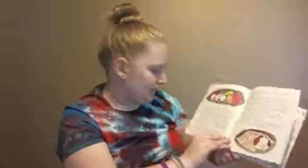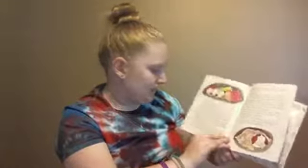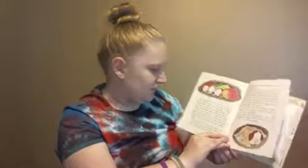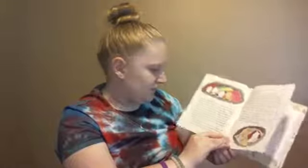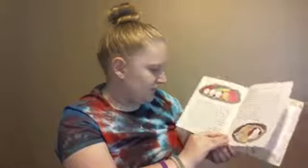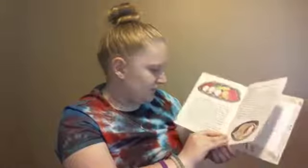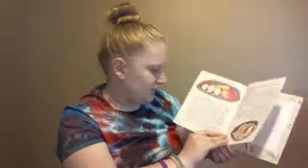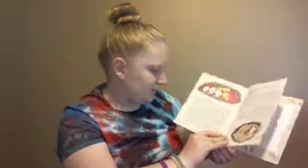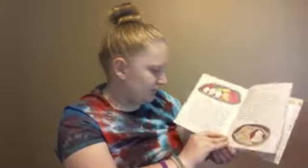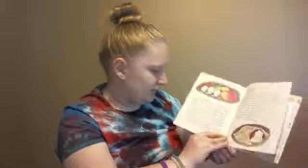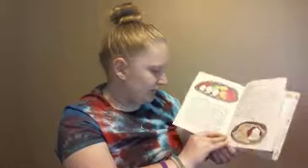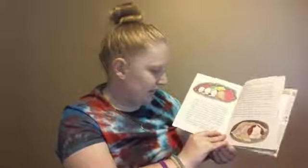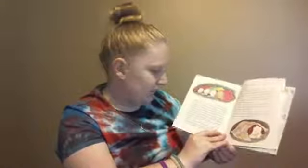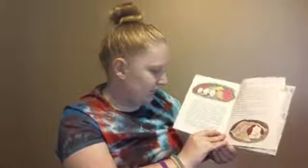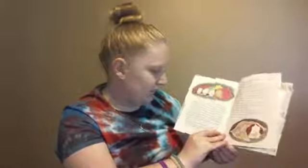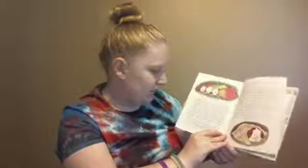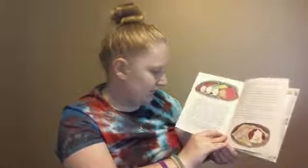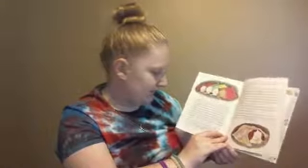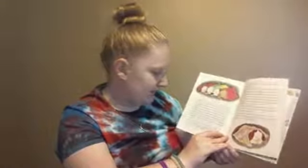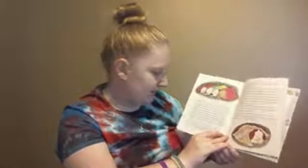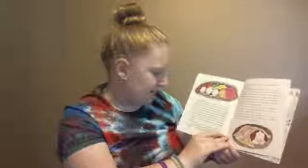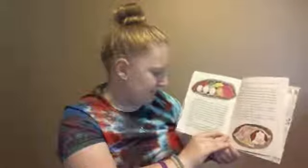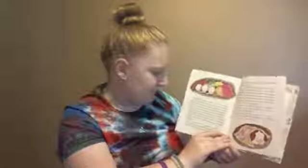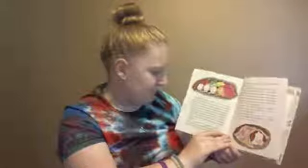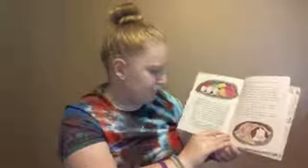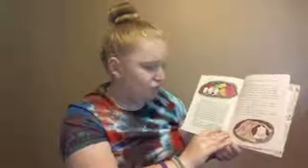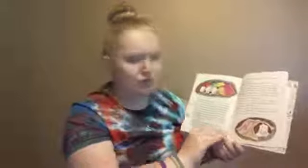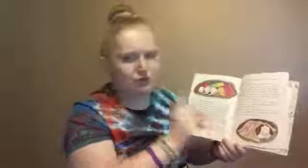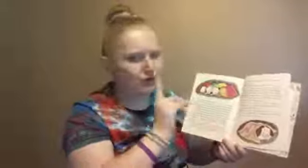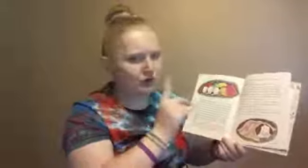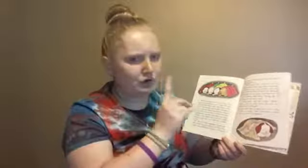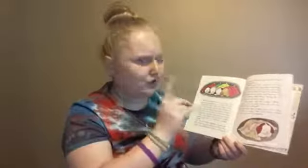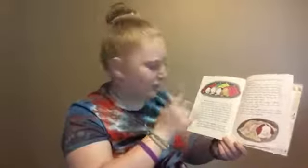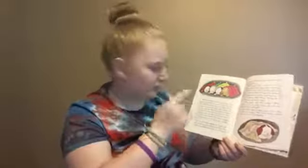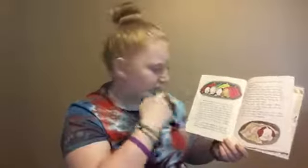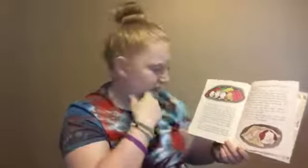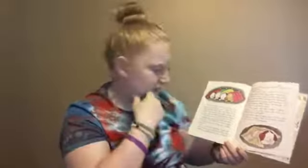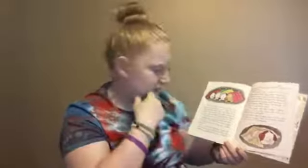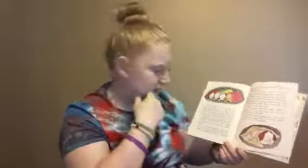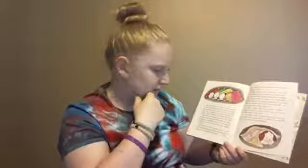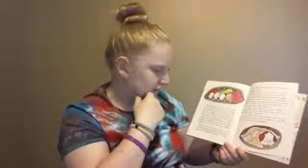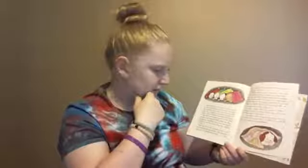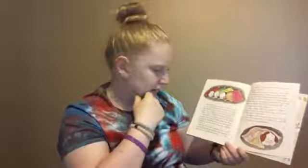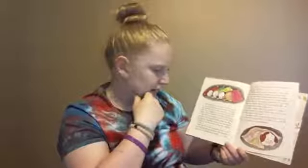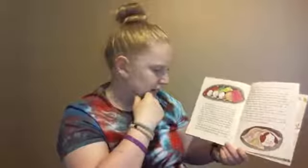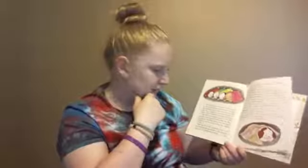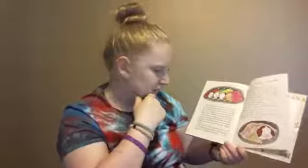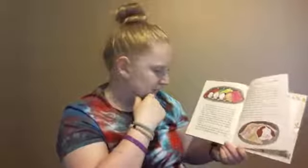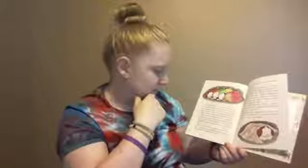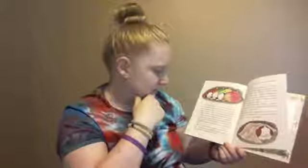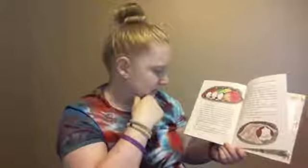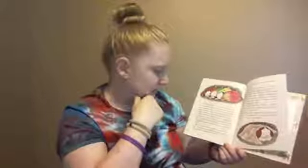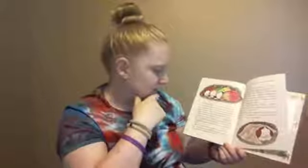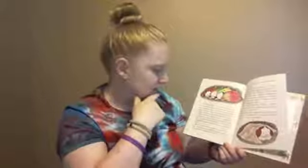puppies who dug that hole under the fence again. No strawberry custard shortcake for supper tonight."